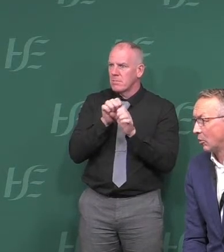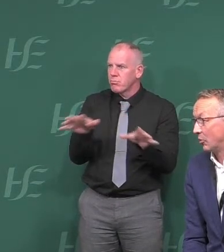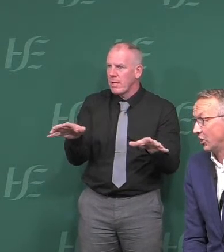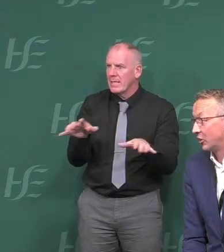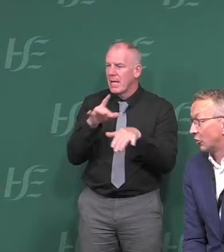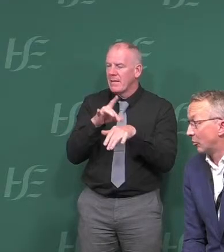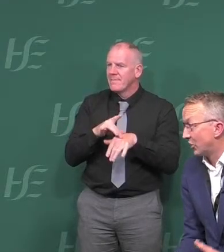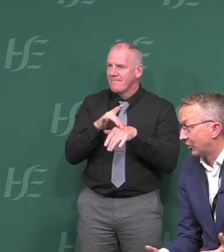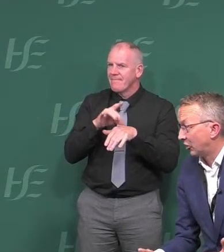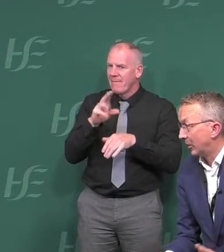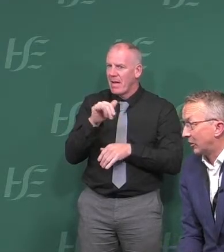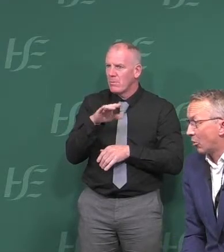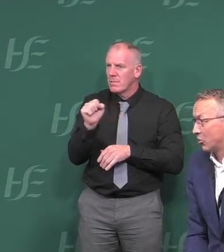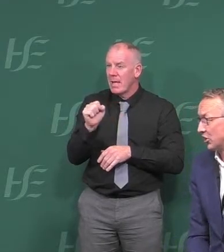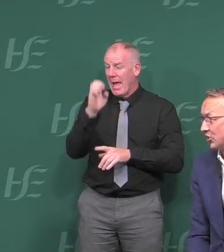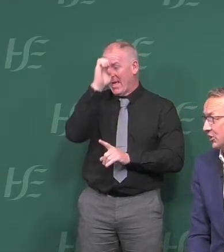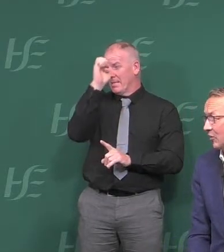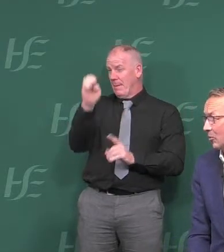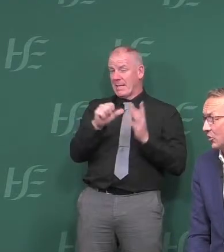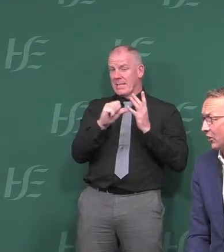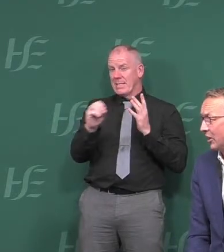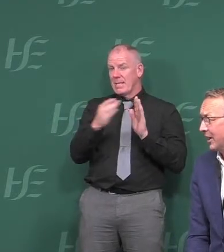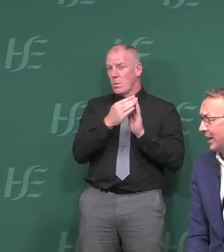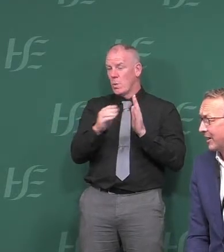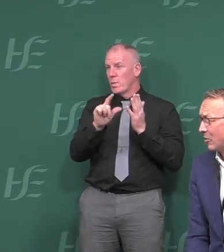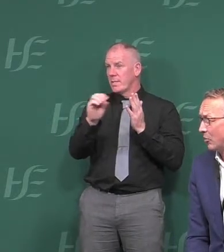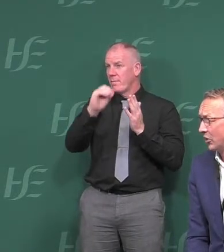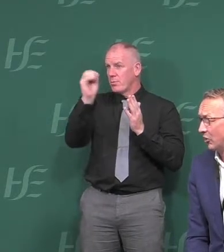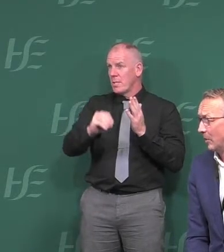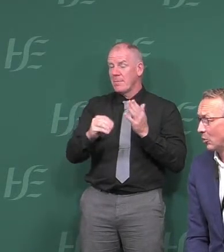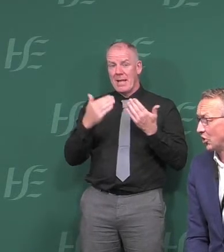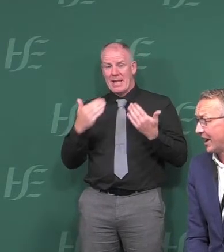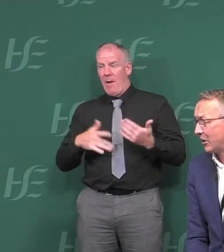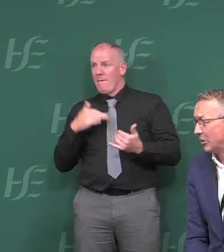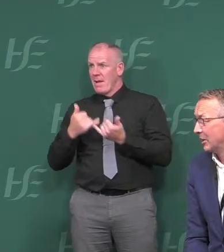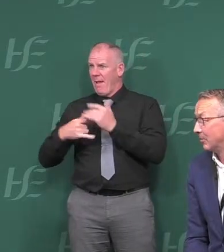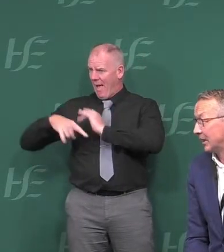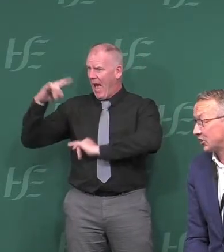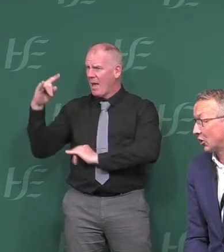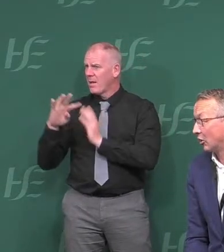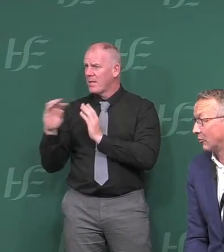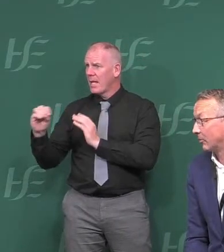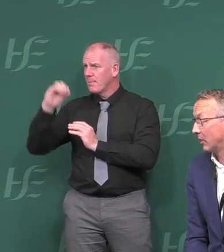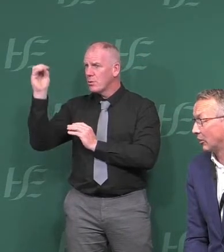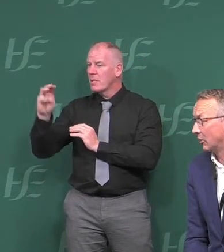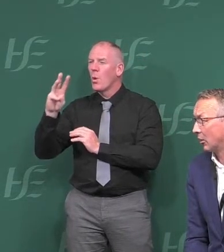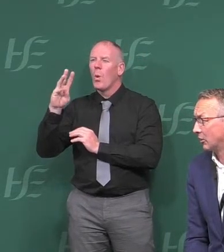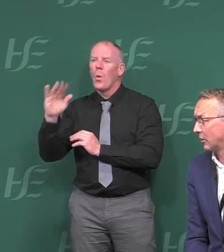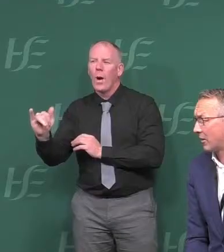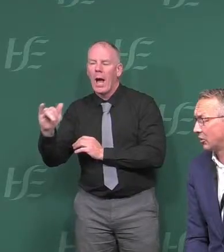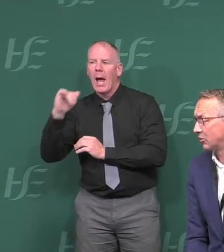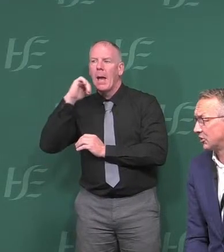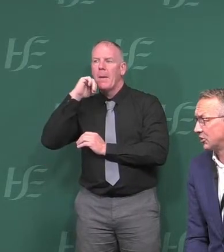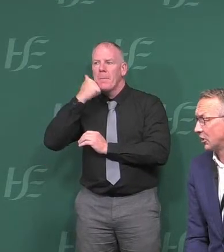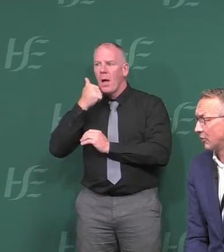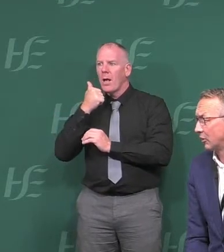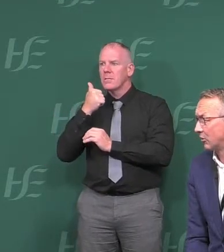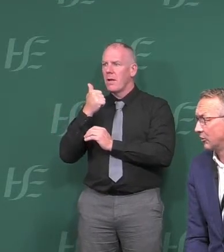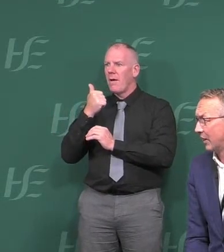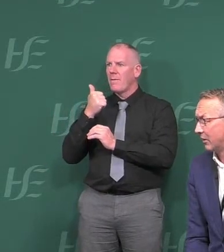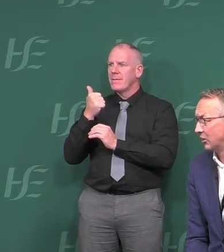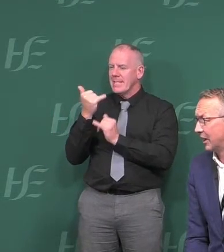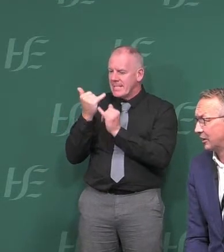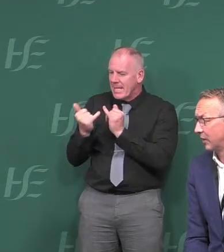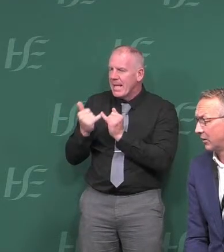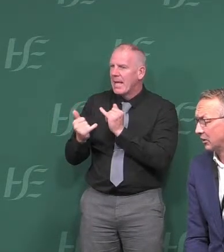virus were predicted or projected to be at the order of 60, 70%, and now are predicted to be much higher based on the characteristics of the